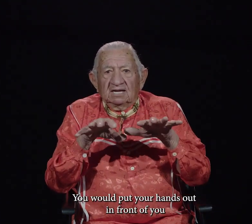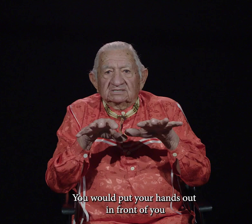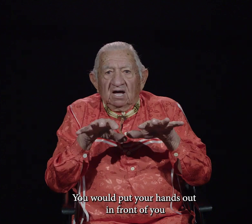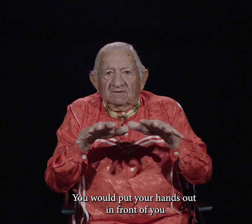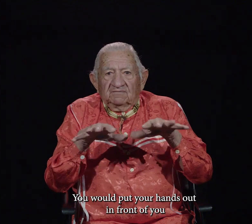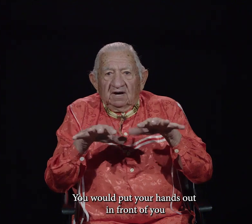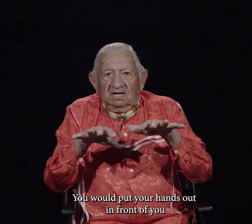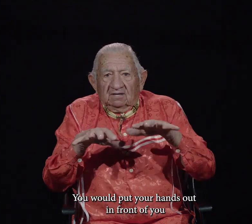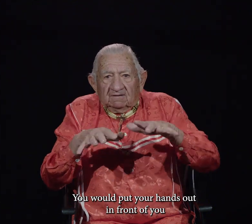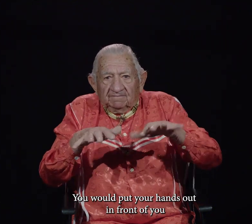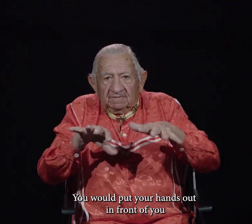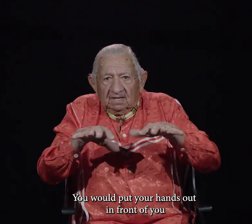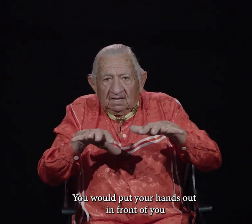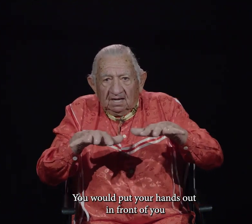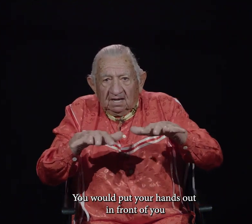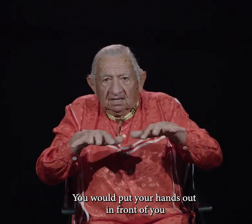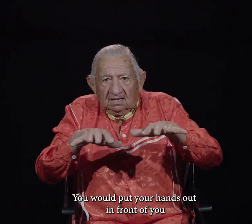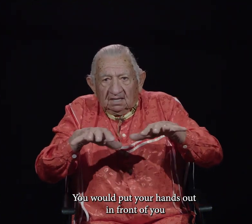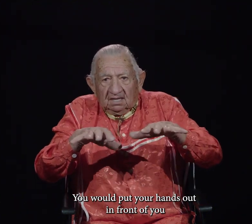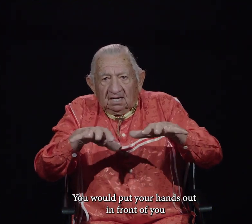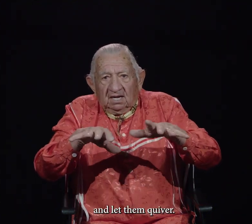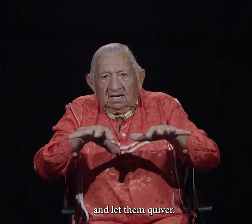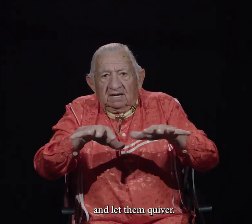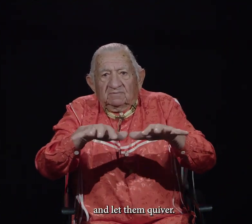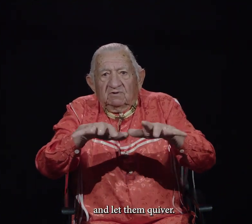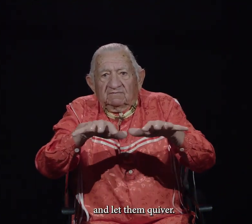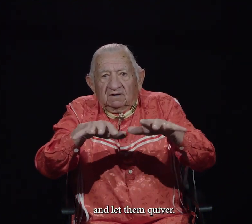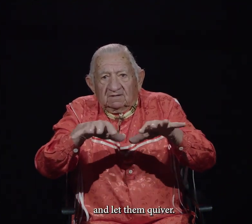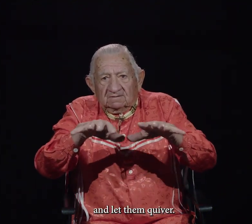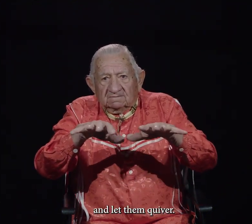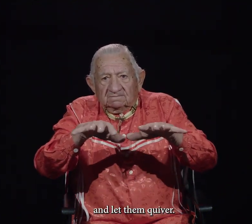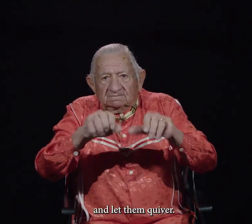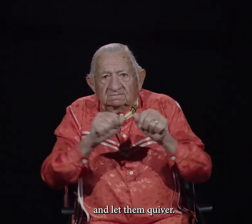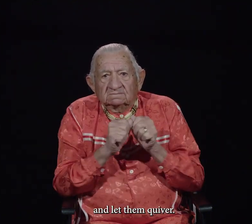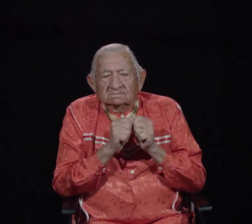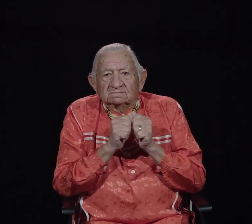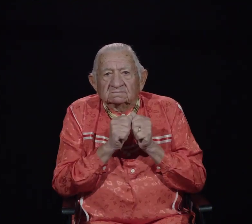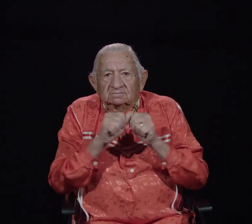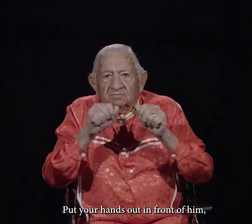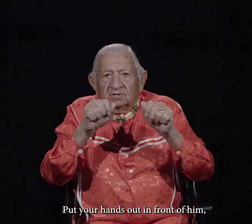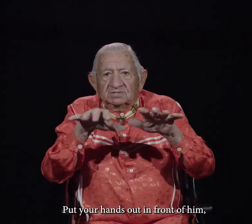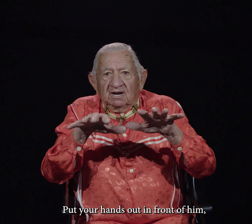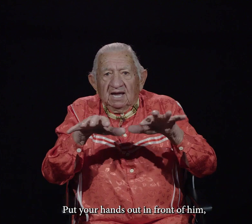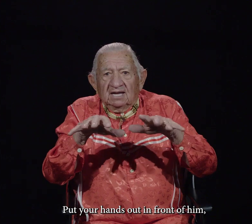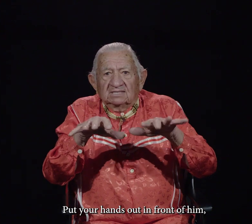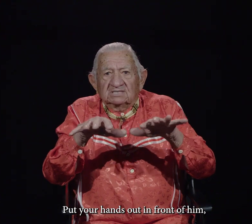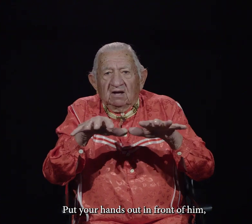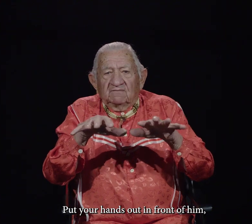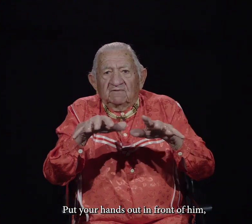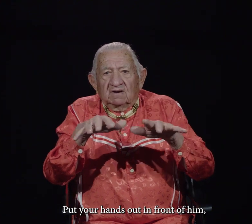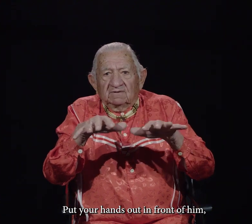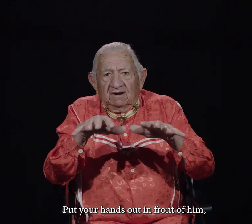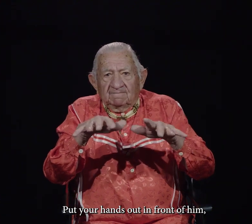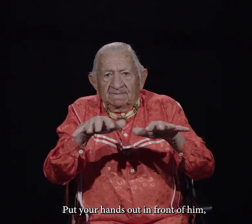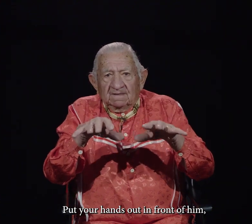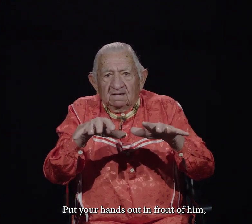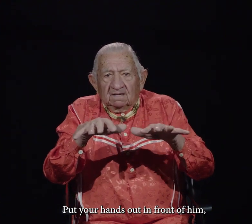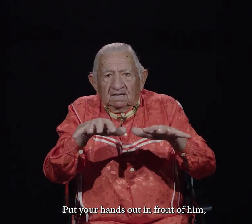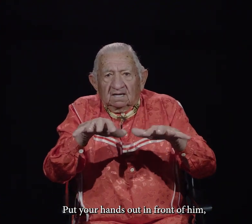hands out in front of you and let them quiver. Put your hands out in front of you. Let